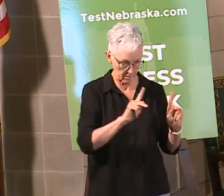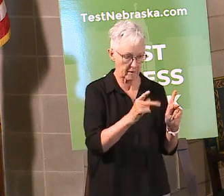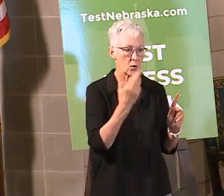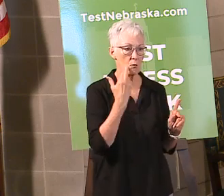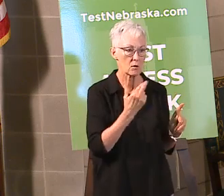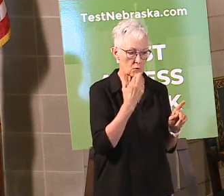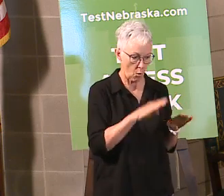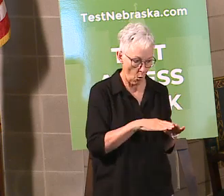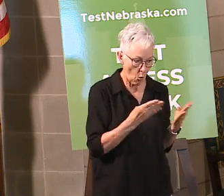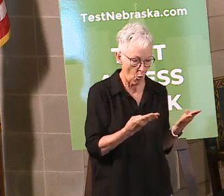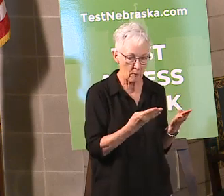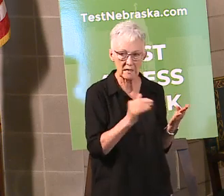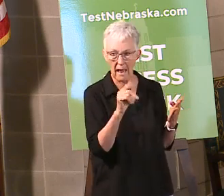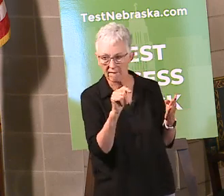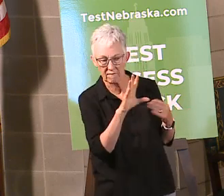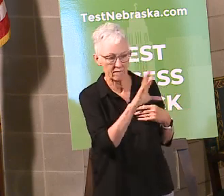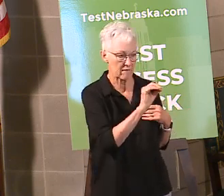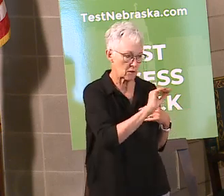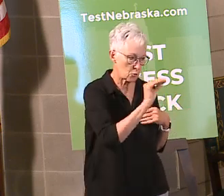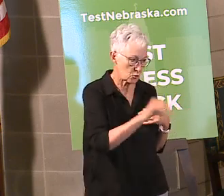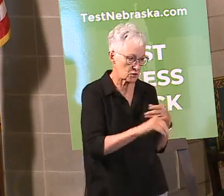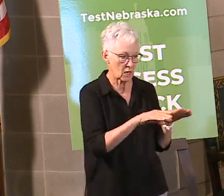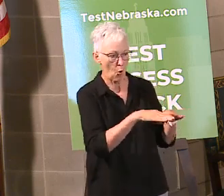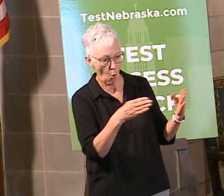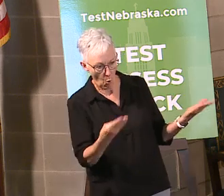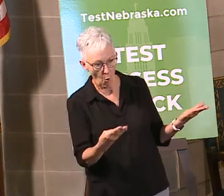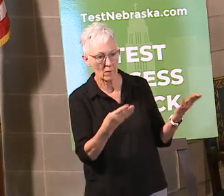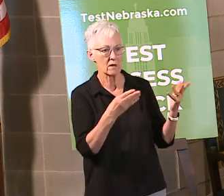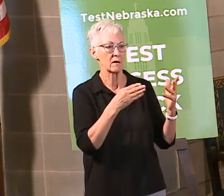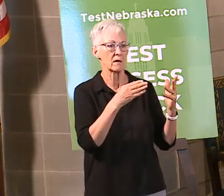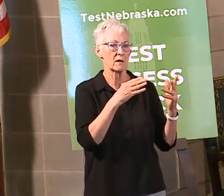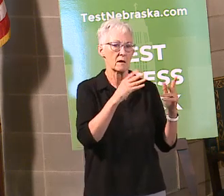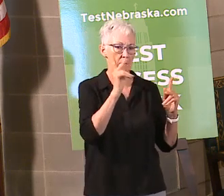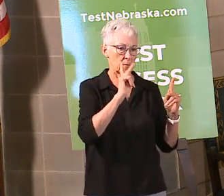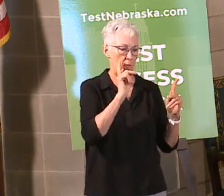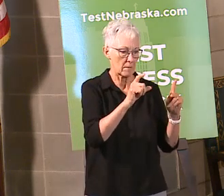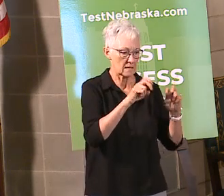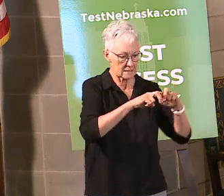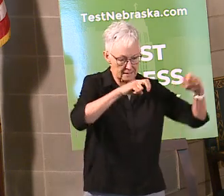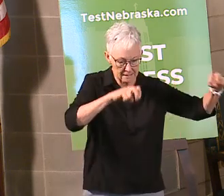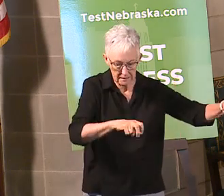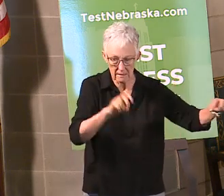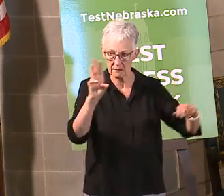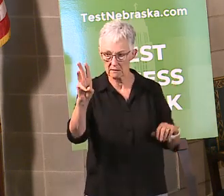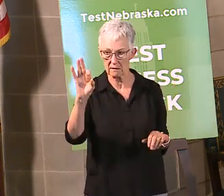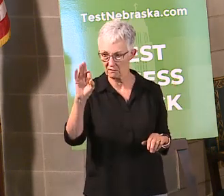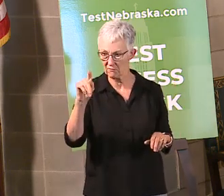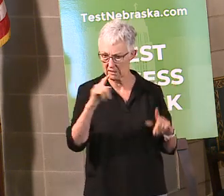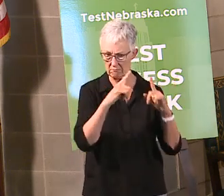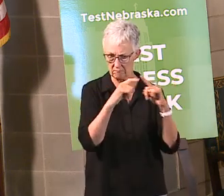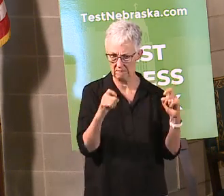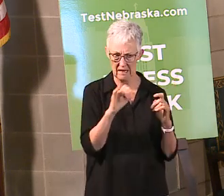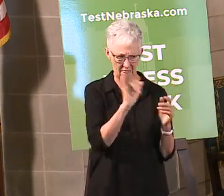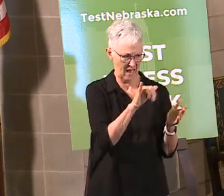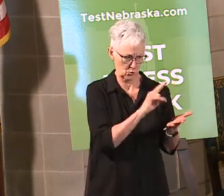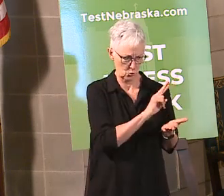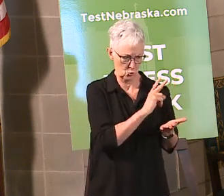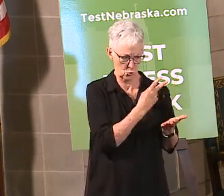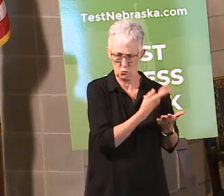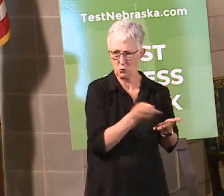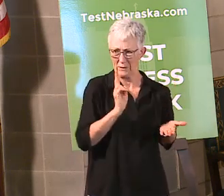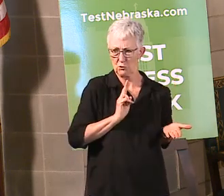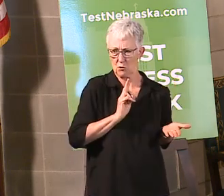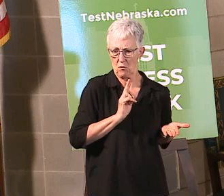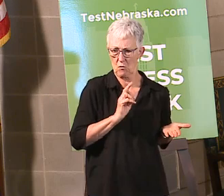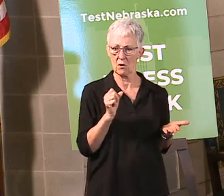So while I'm very pleased with the amount of capacity we have in the hospital system, we want to make sure that we preserve that capacity in the hospital system.